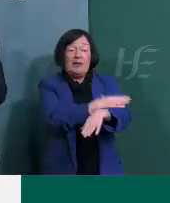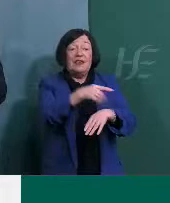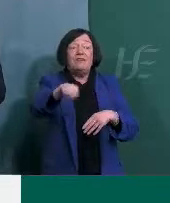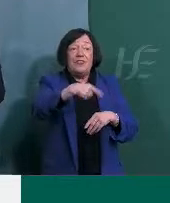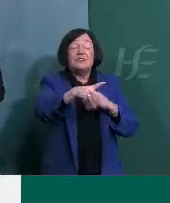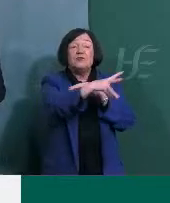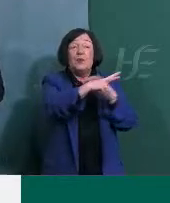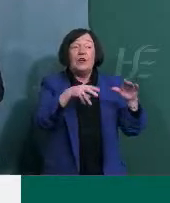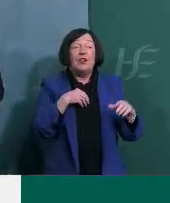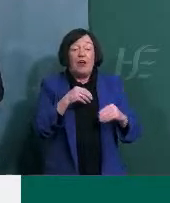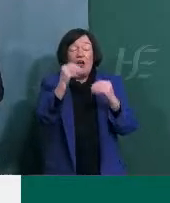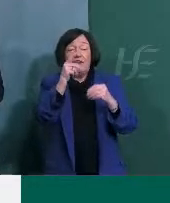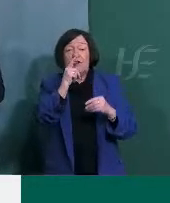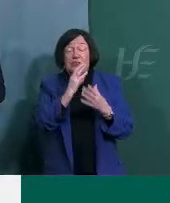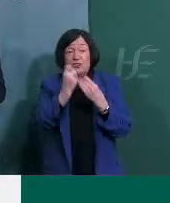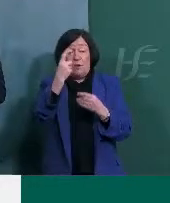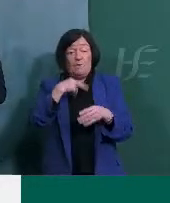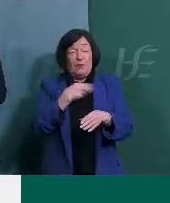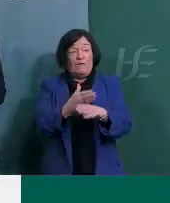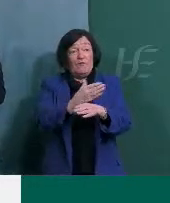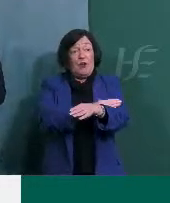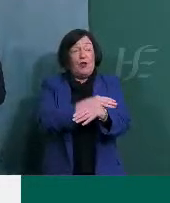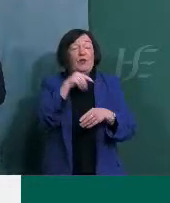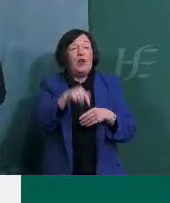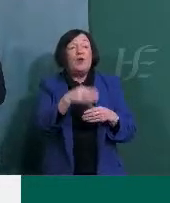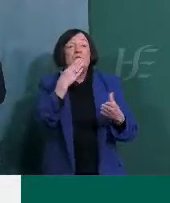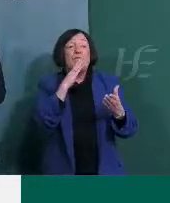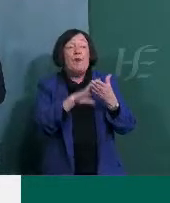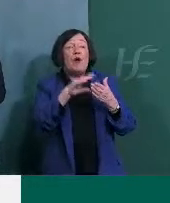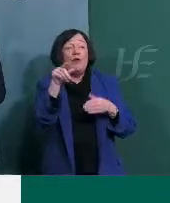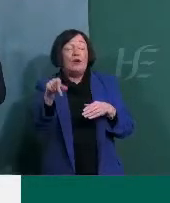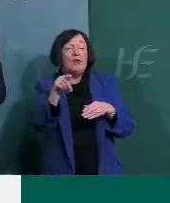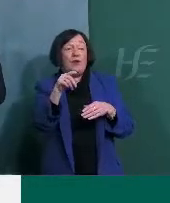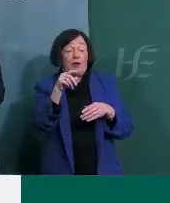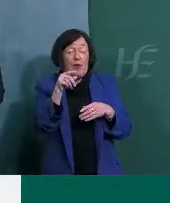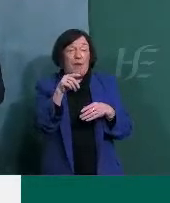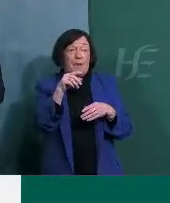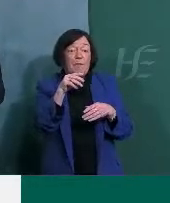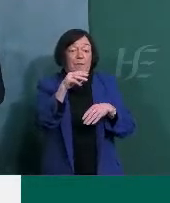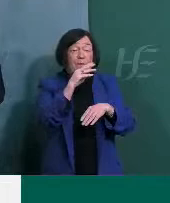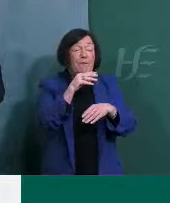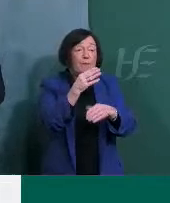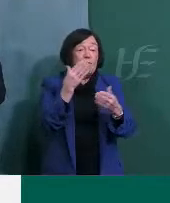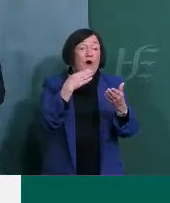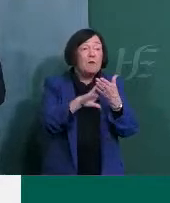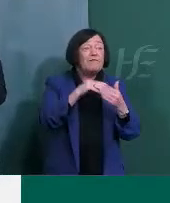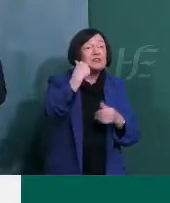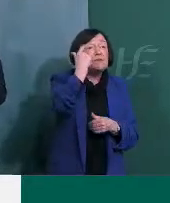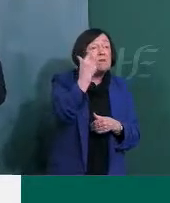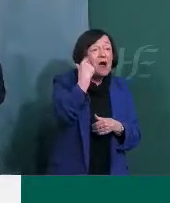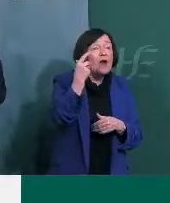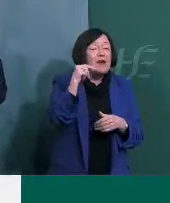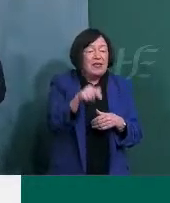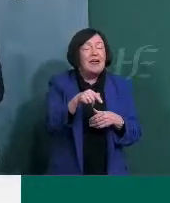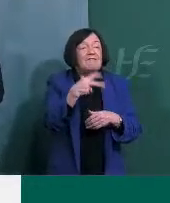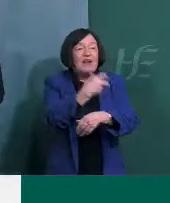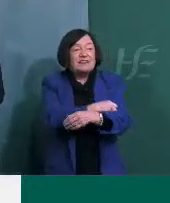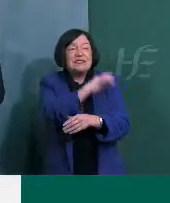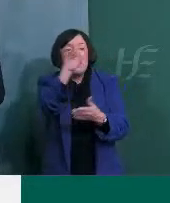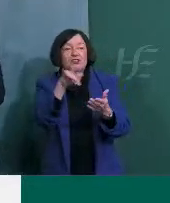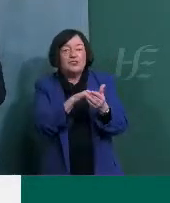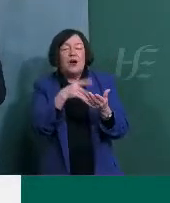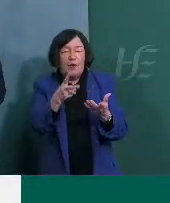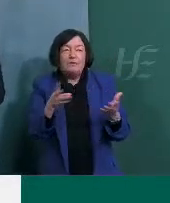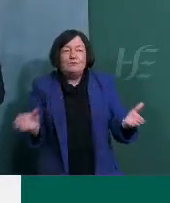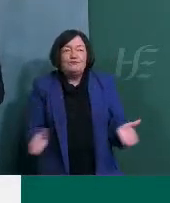That will begin this week. Talking to someone just before we started. Her mum had got an appointment for tomorrow, And so that's starting again in terms of the vaccination centres, and we'll drive